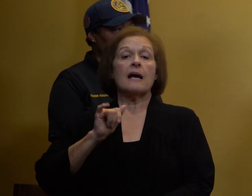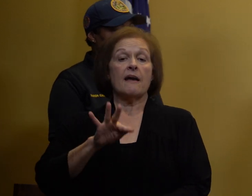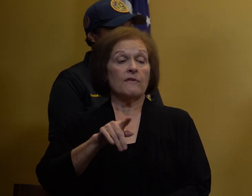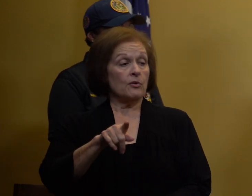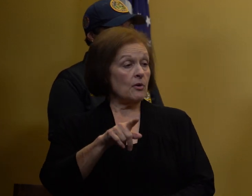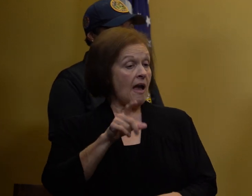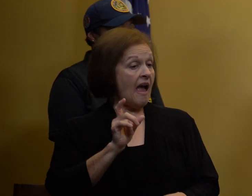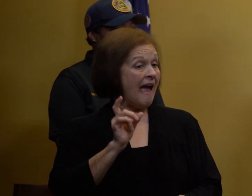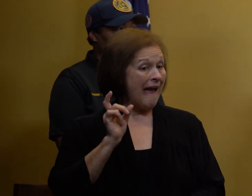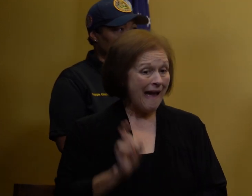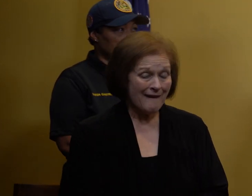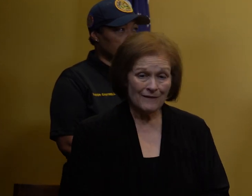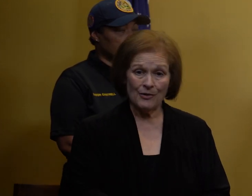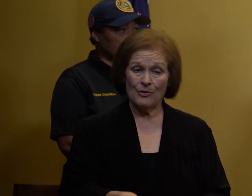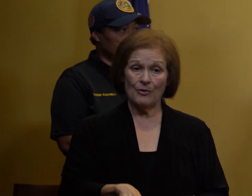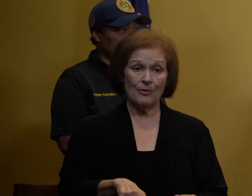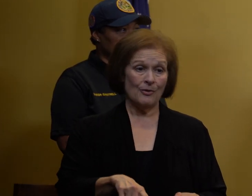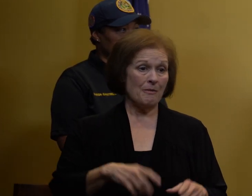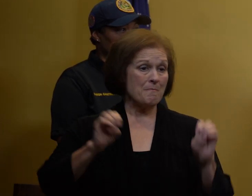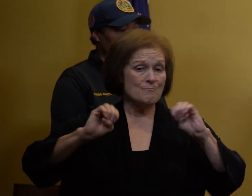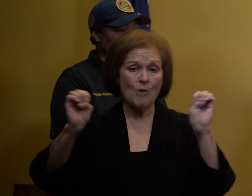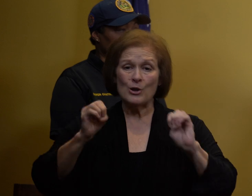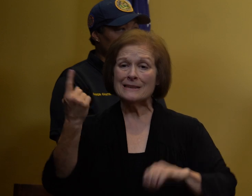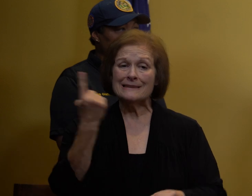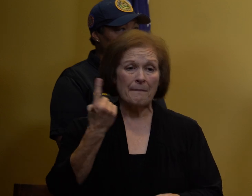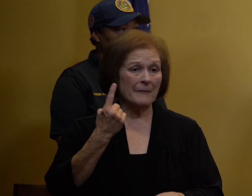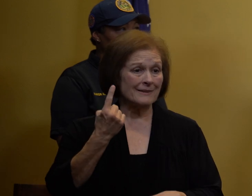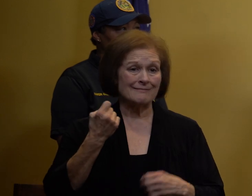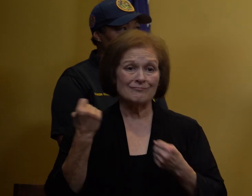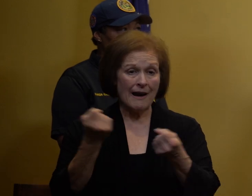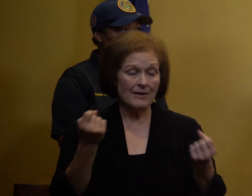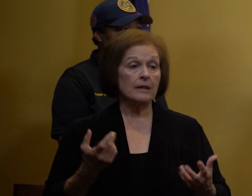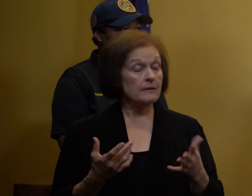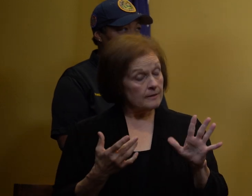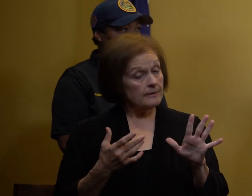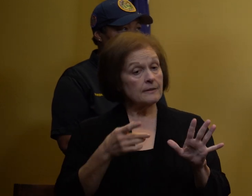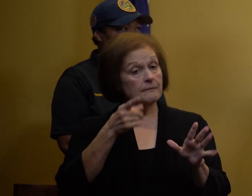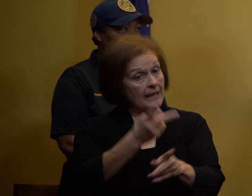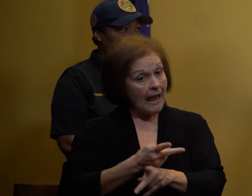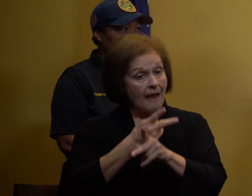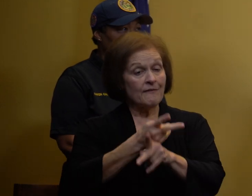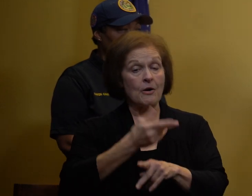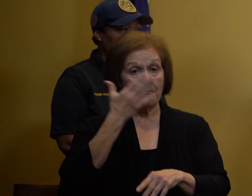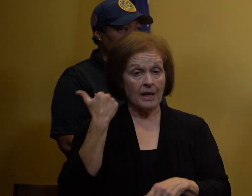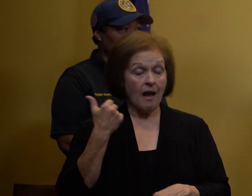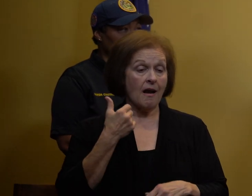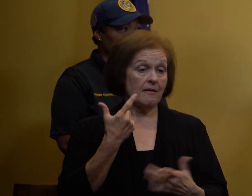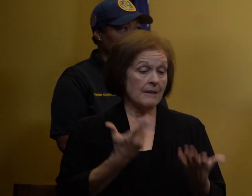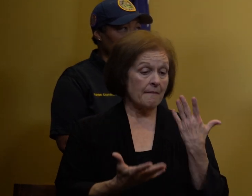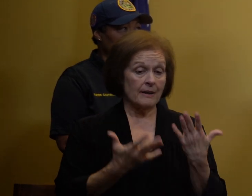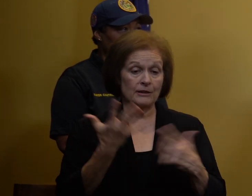go out to check on loved ones or some kind of emergency situation, beware of those down power lines like we talked about, debris on the